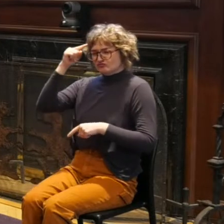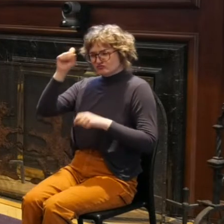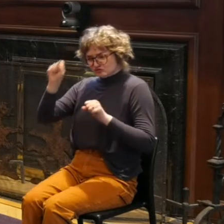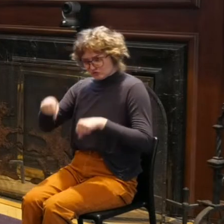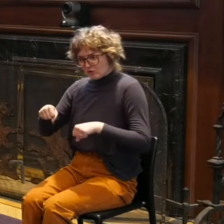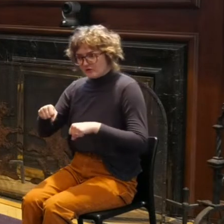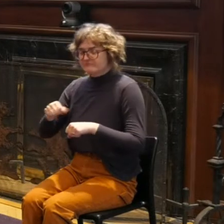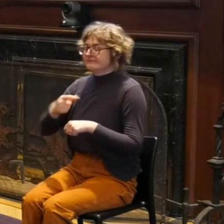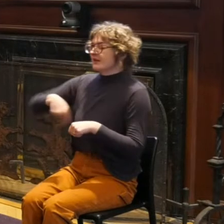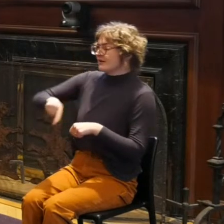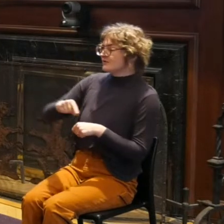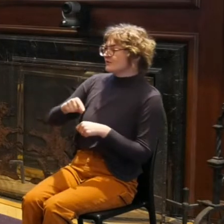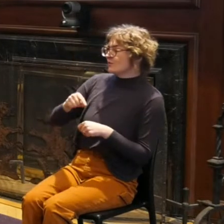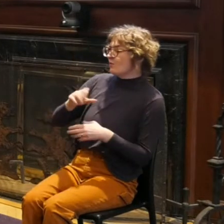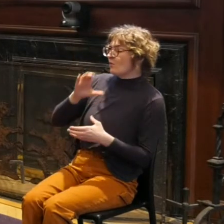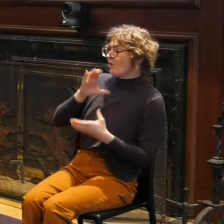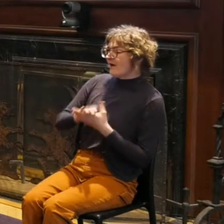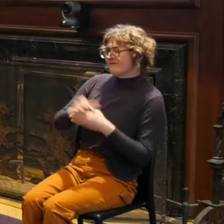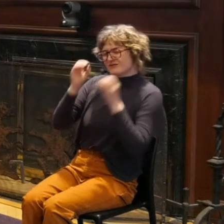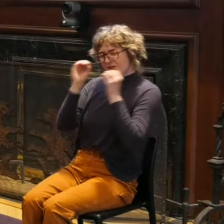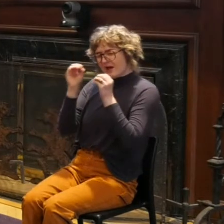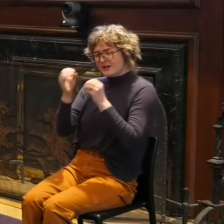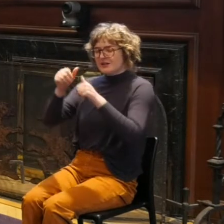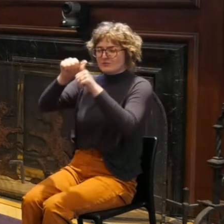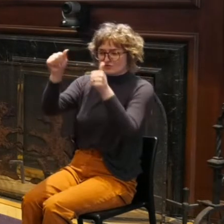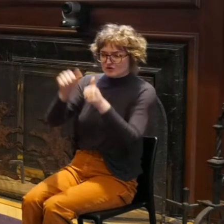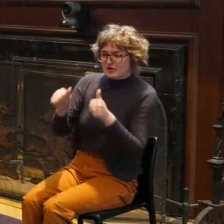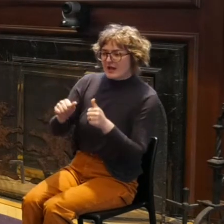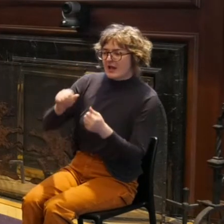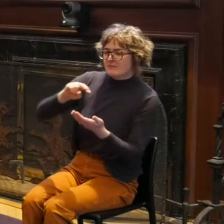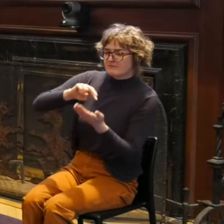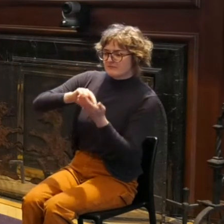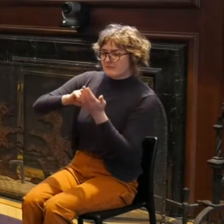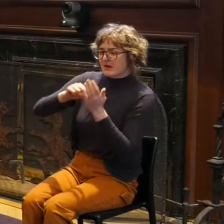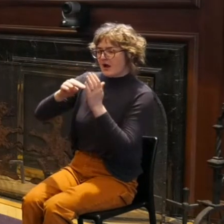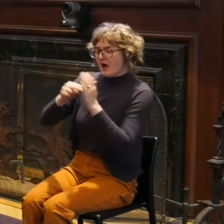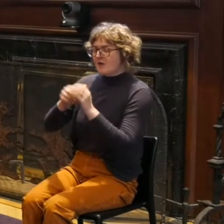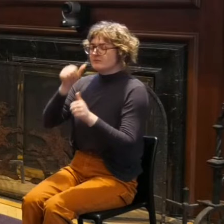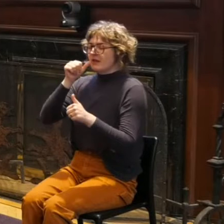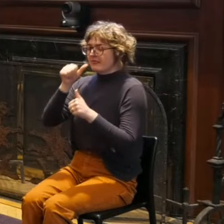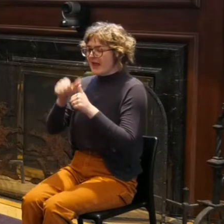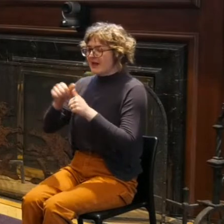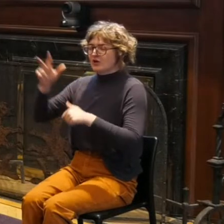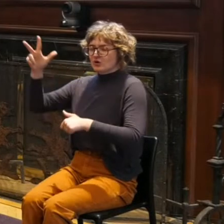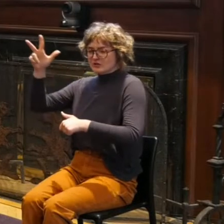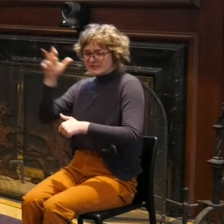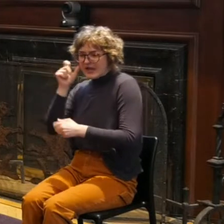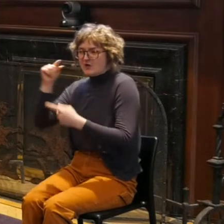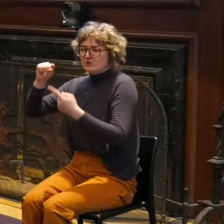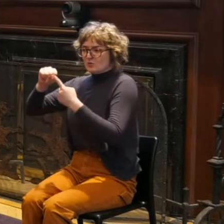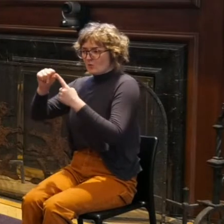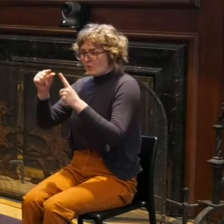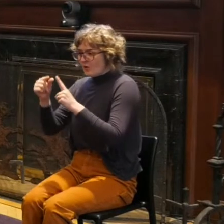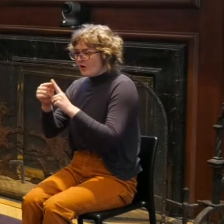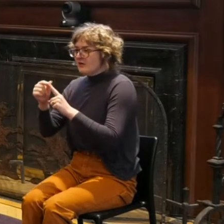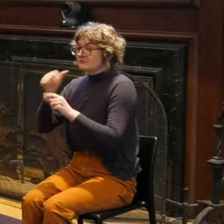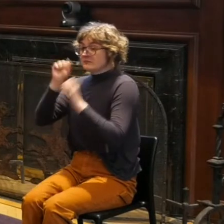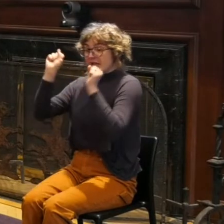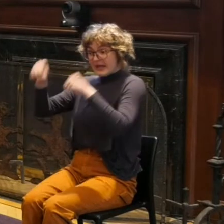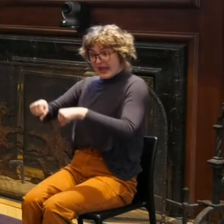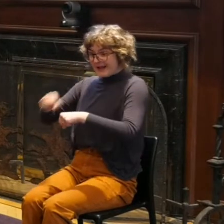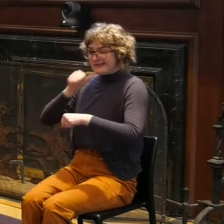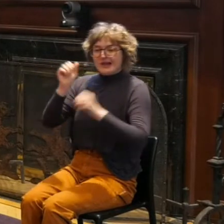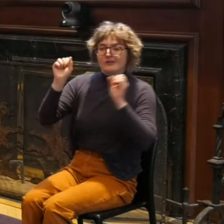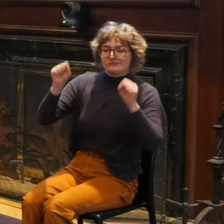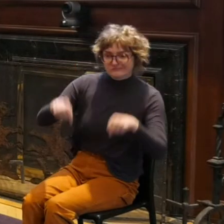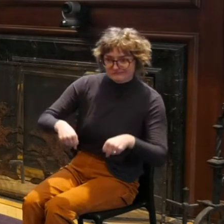Auld's wife taught him that shapes made letters, made sounds, made words, made possible and not possible.